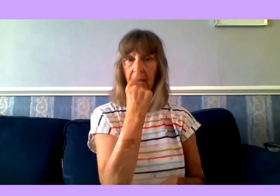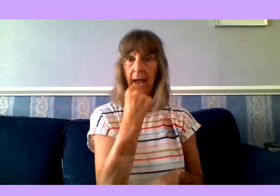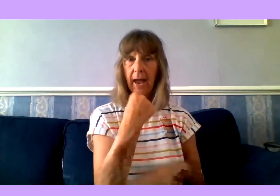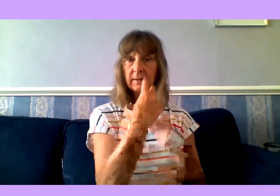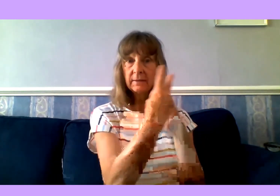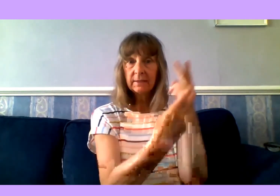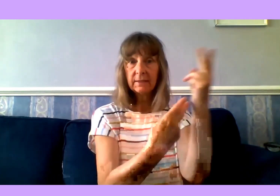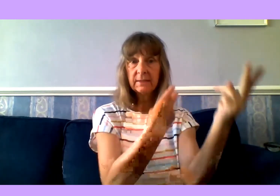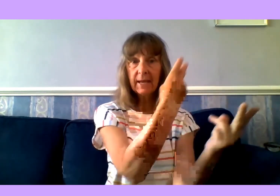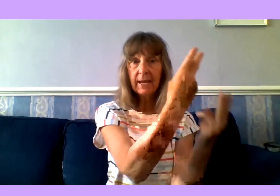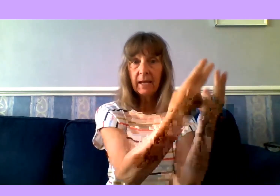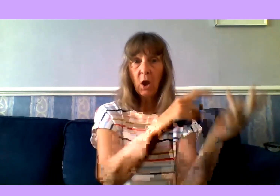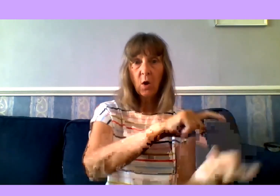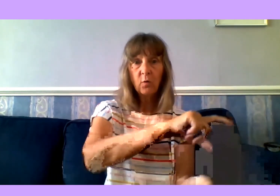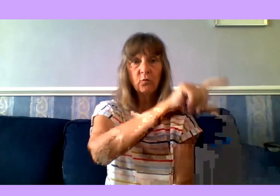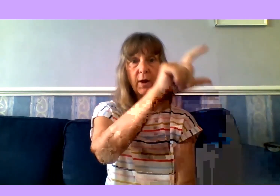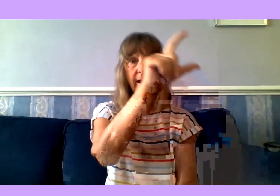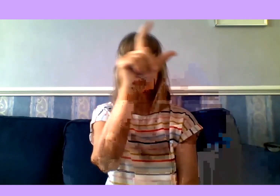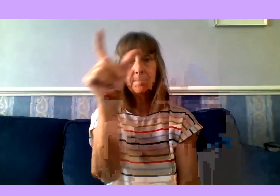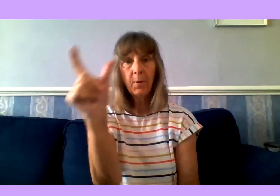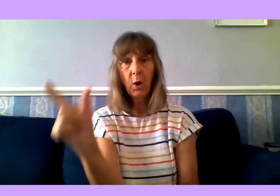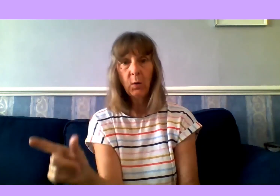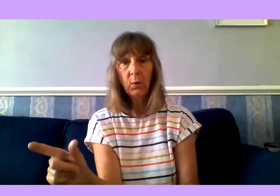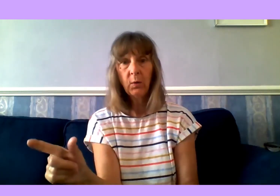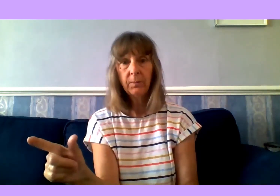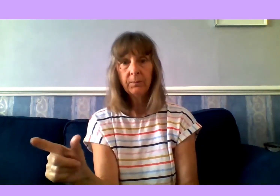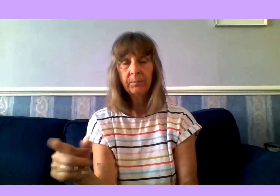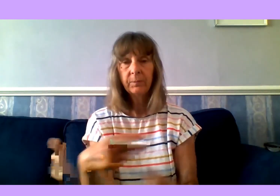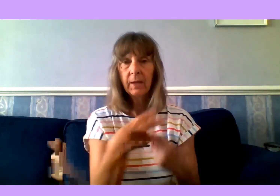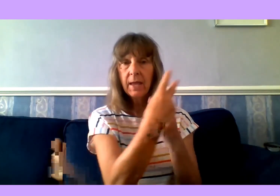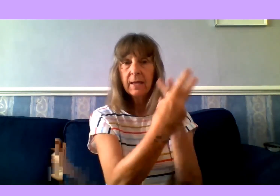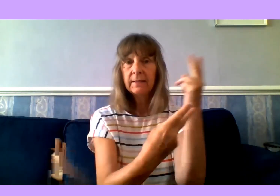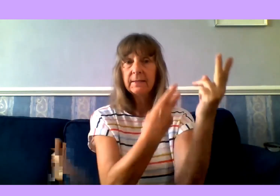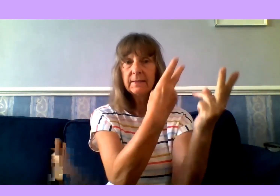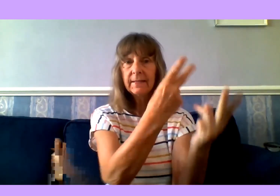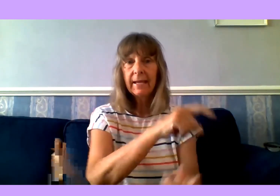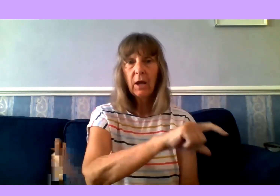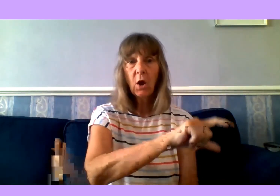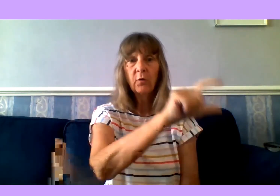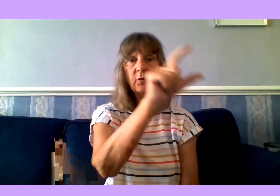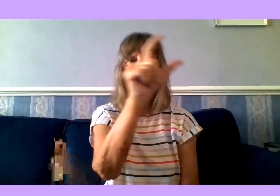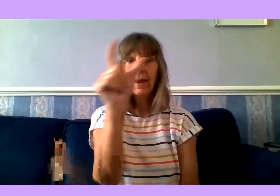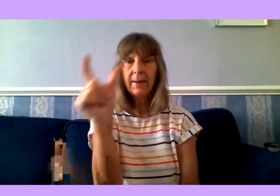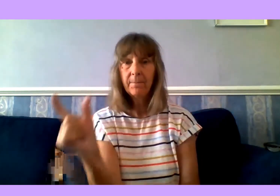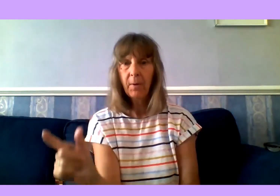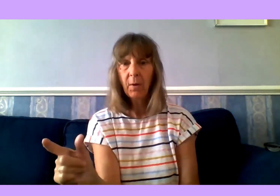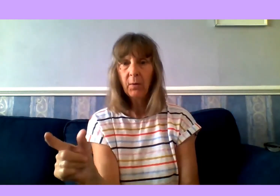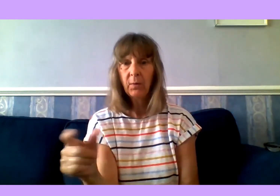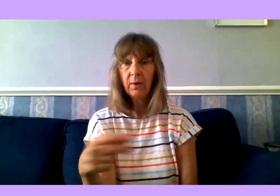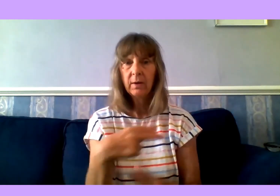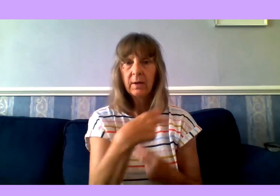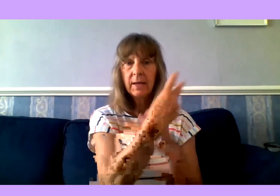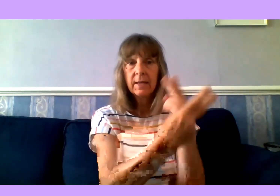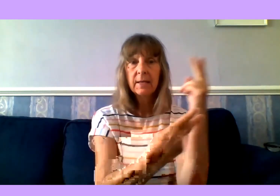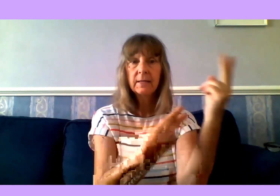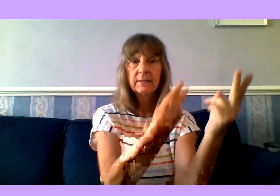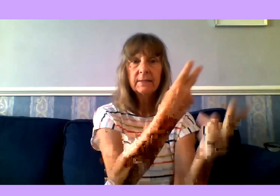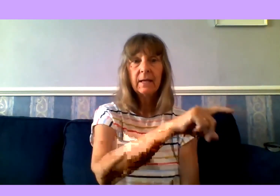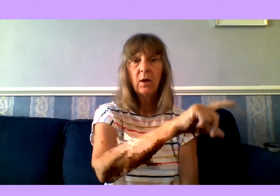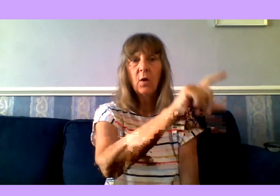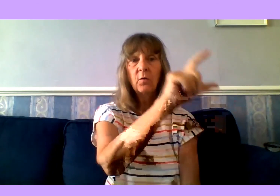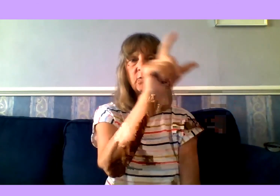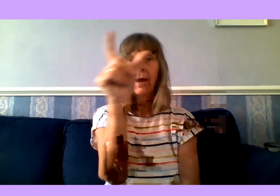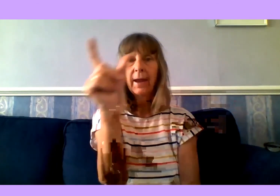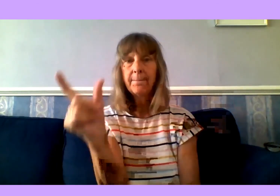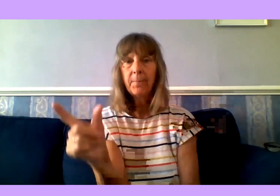I can sing a rainbow, sing a rainbow,